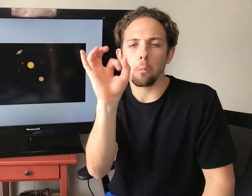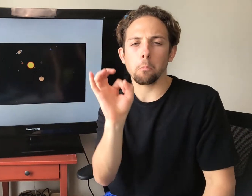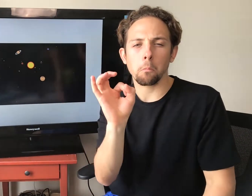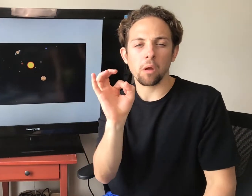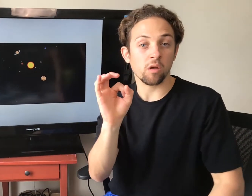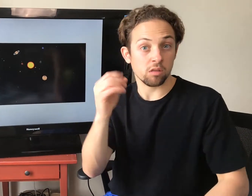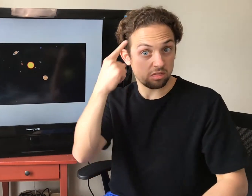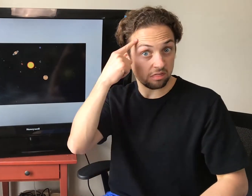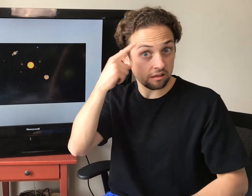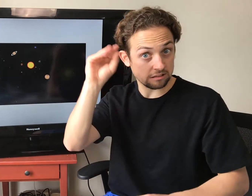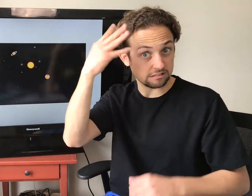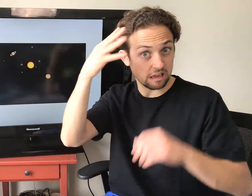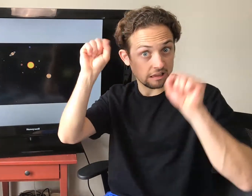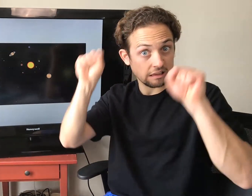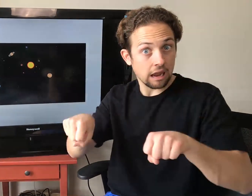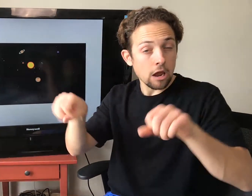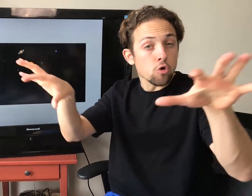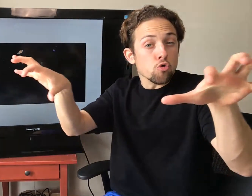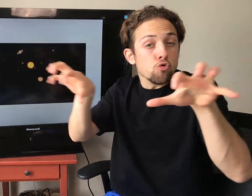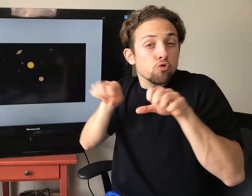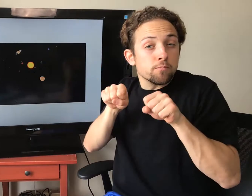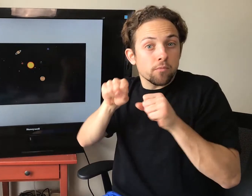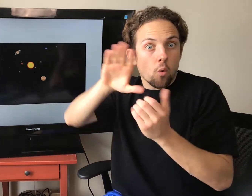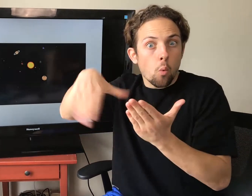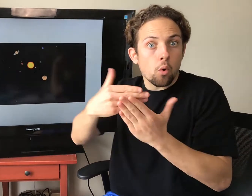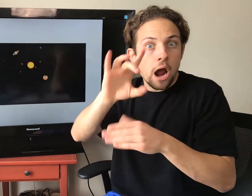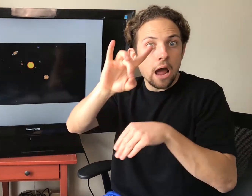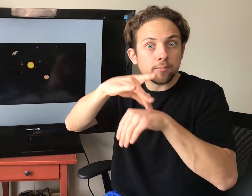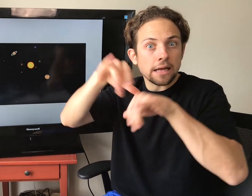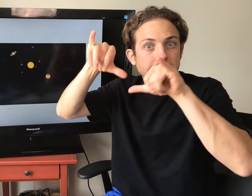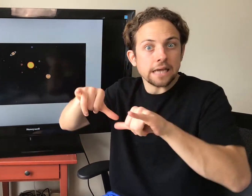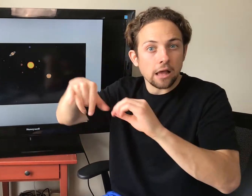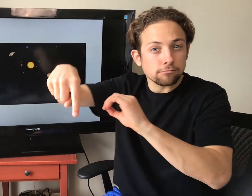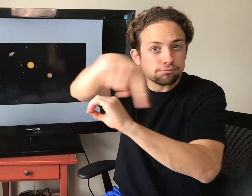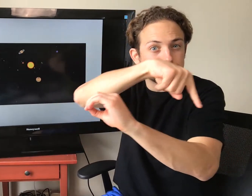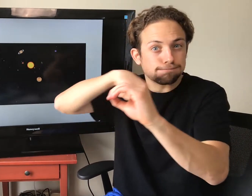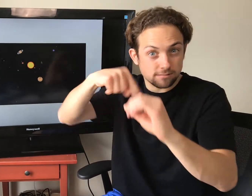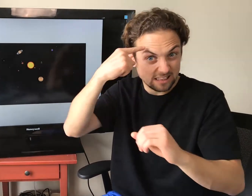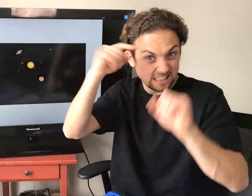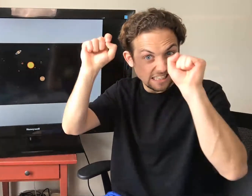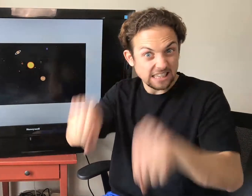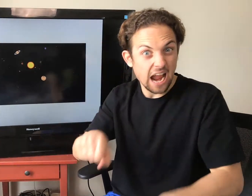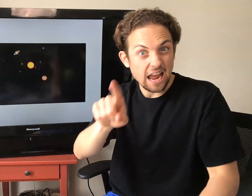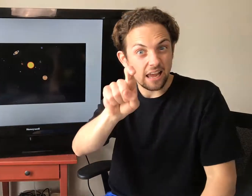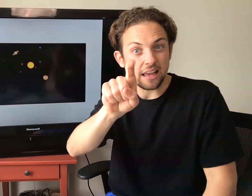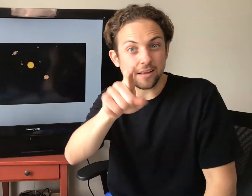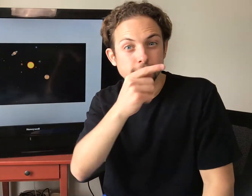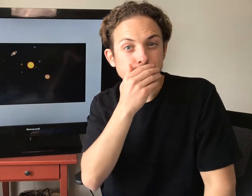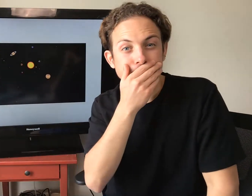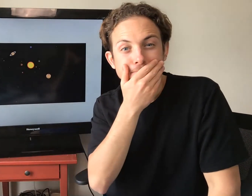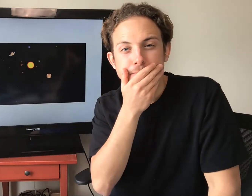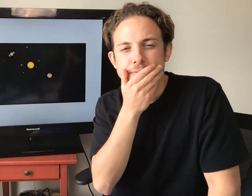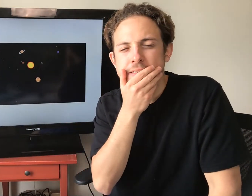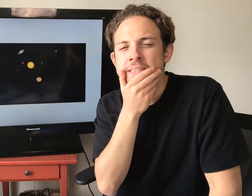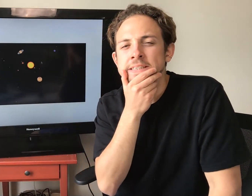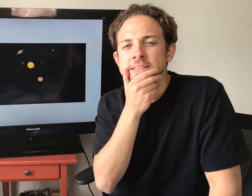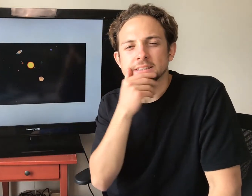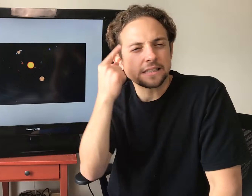Now, let's imagine the sun were smaller than it is. Do you think the sun would be powerful enough to hold 8 planets to spin around